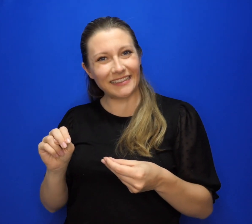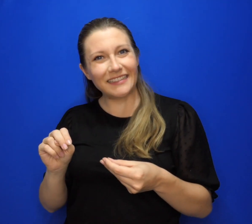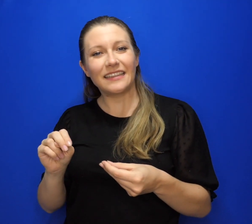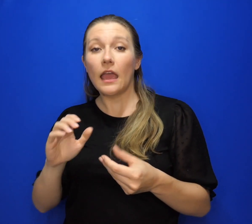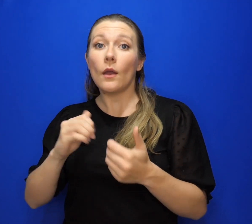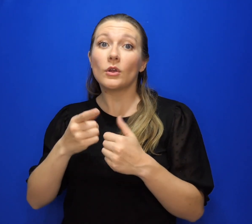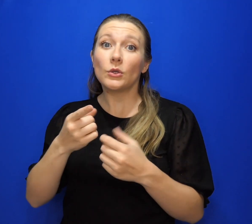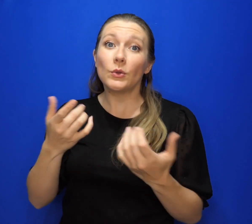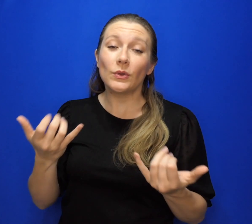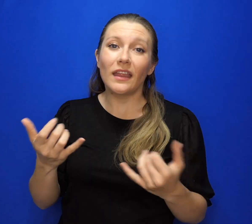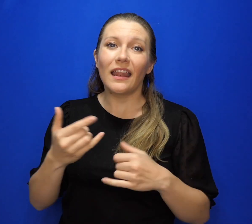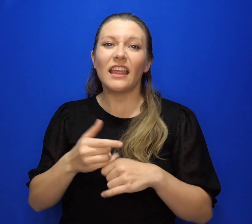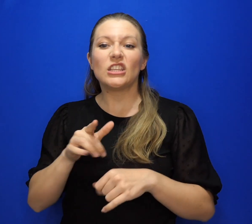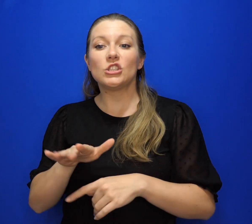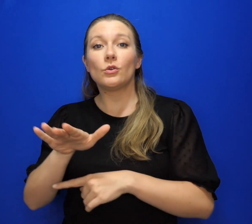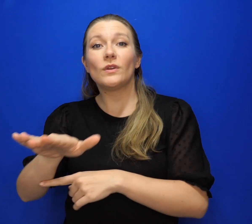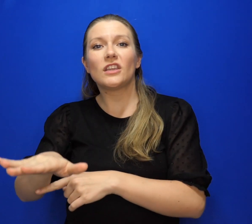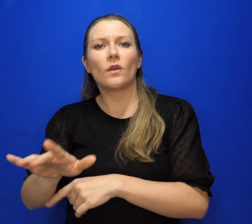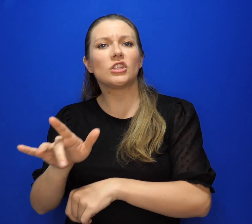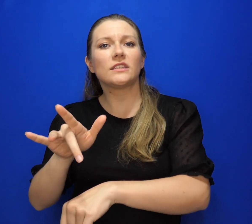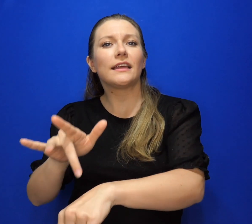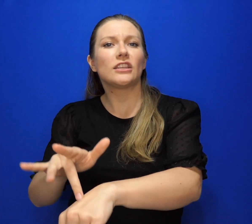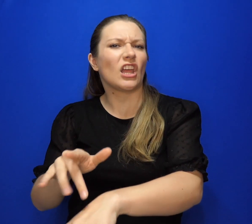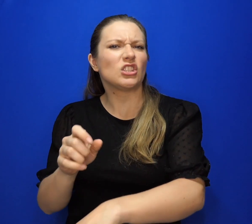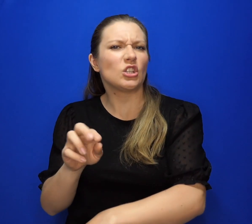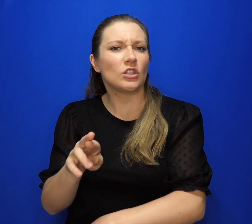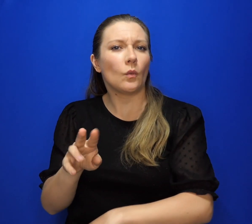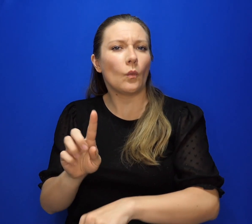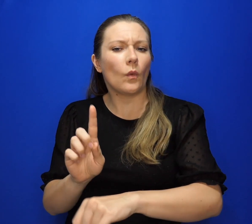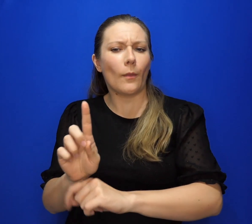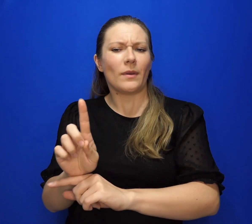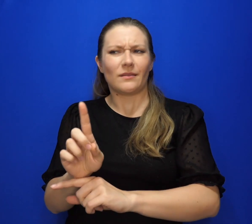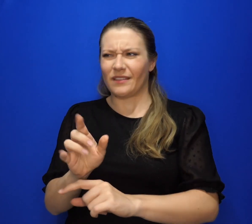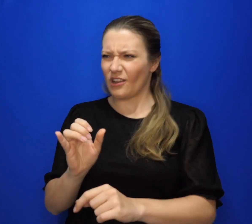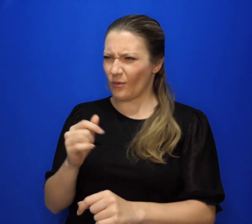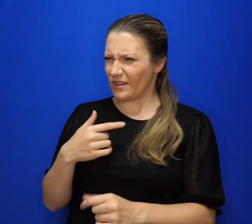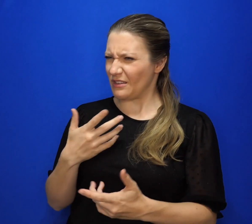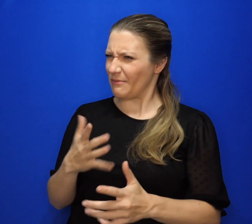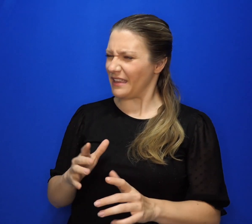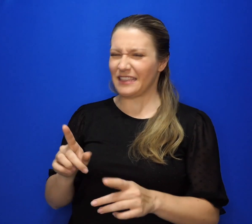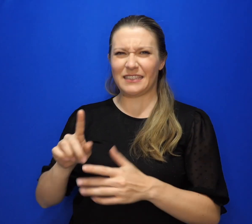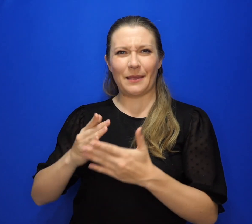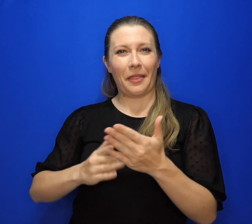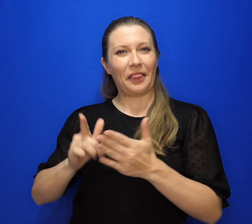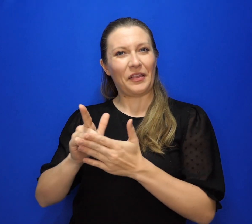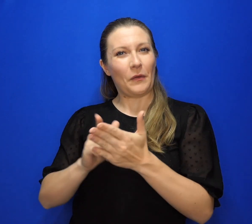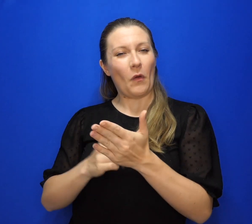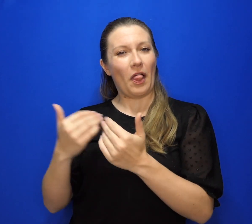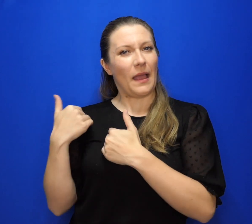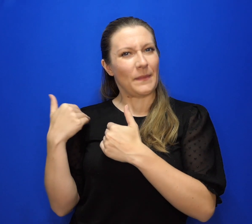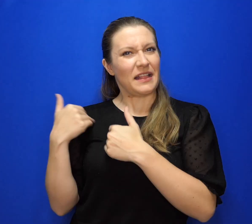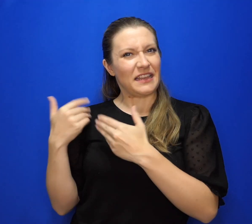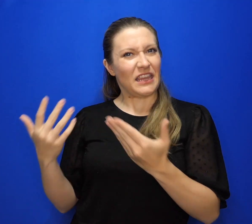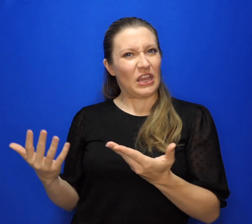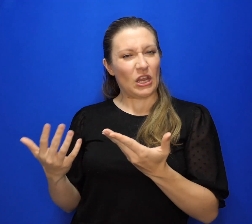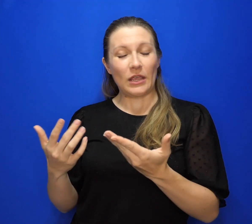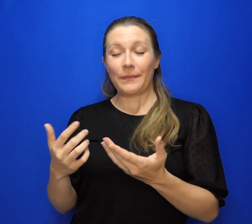how are you? And then she'd reach out and she would just touch her. And I'm like, are we completing some legal liability right now? Like, I've touched her. We can